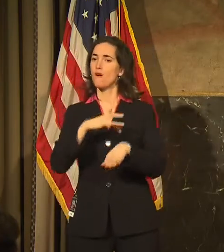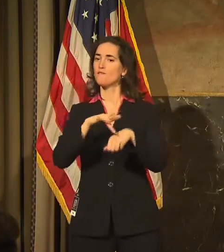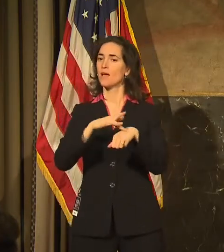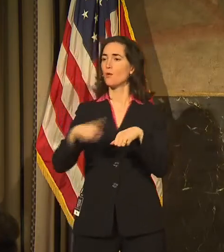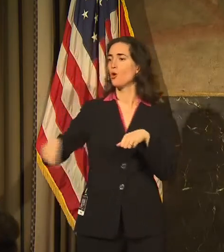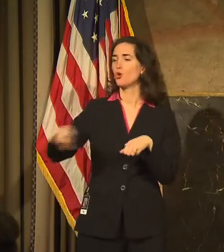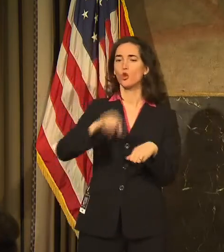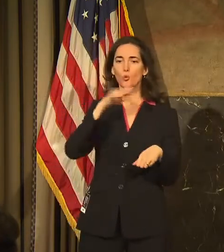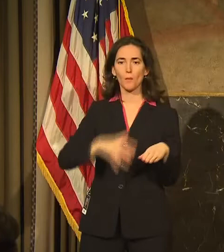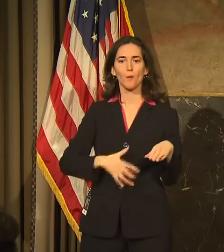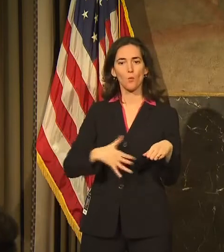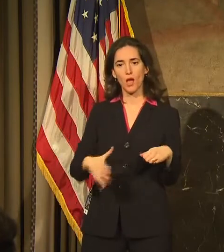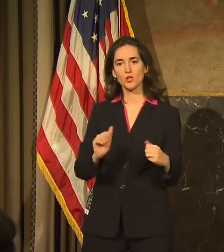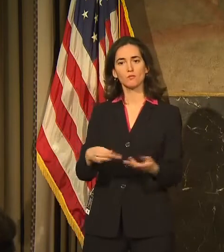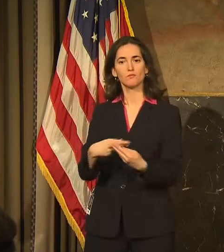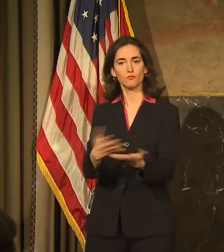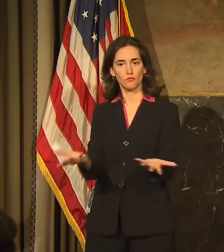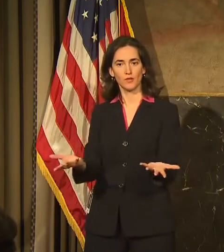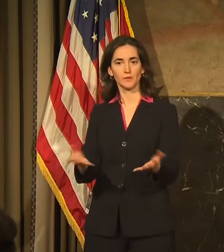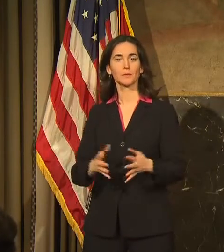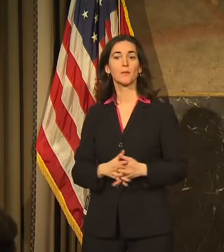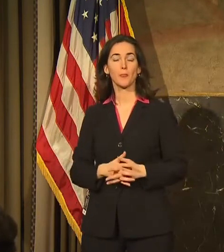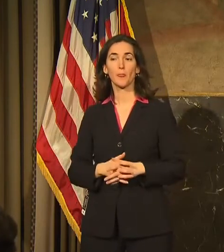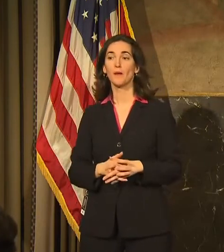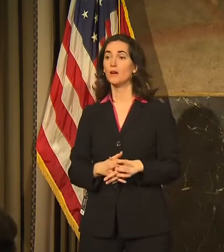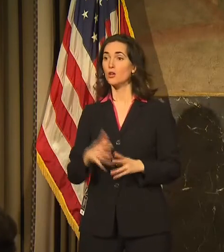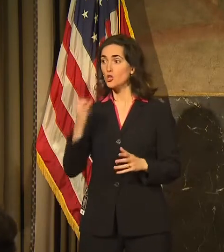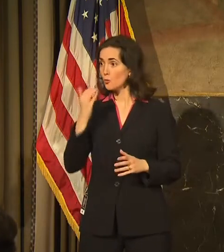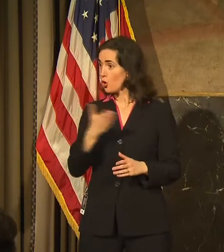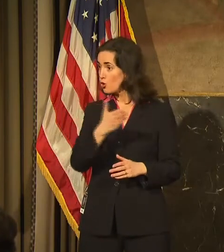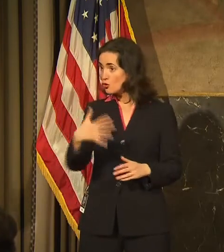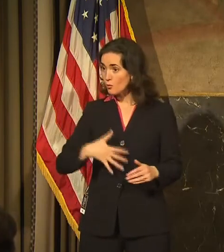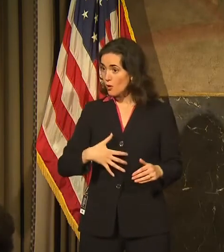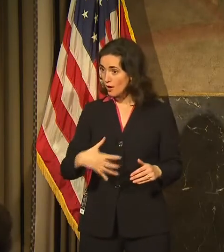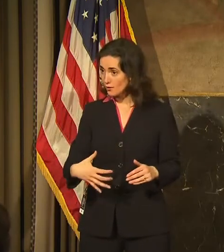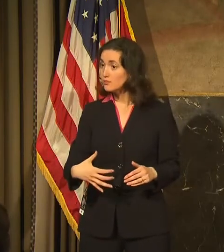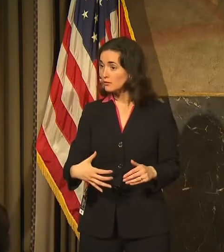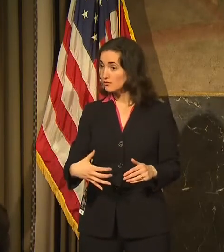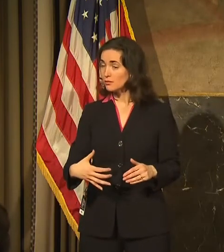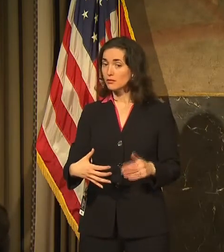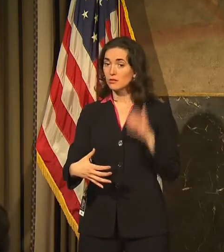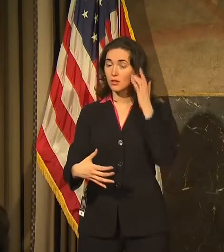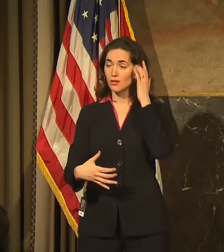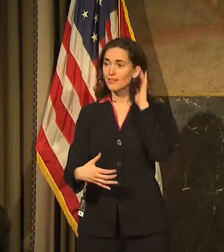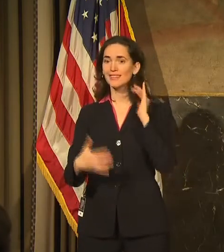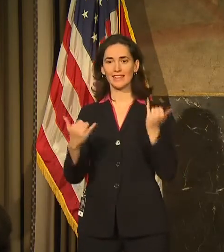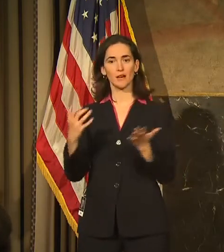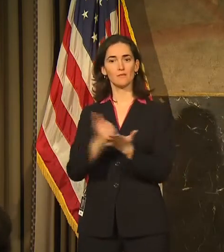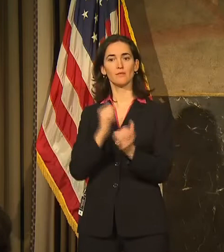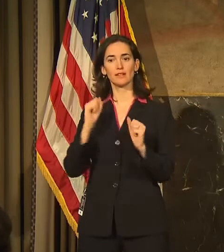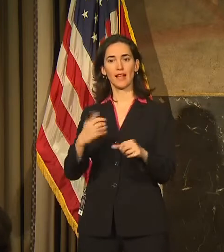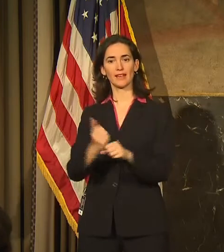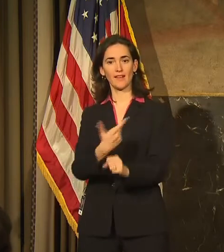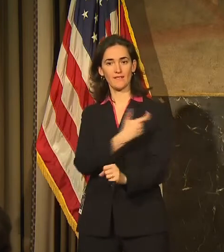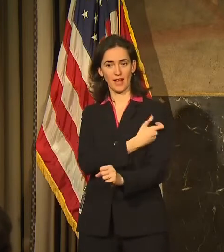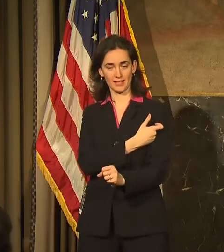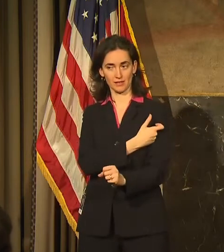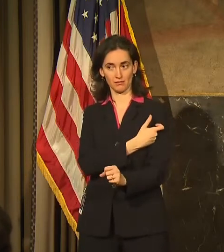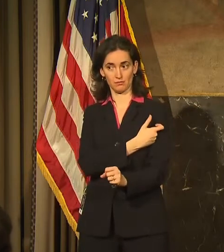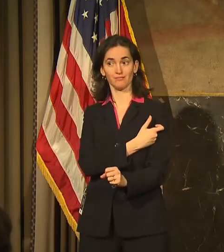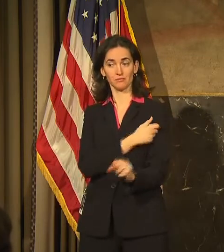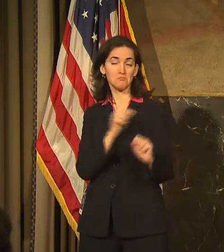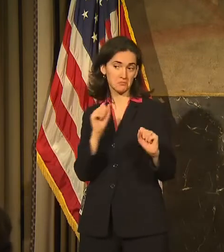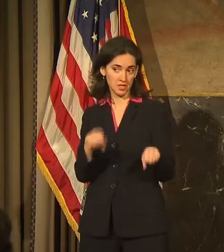pregnant women. So if you are pregnant, you have access to the vaccine now. If you have